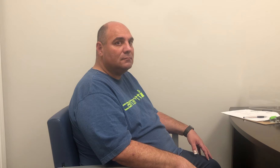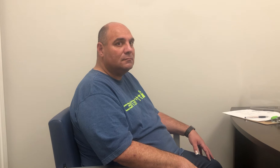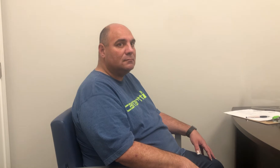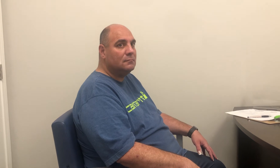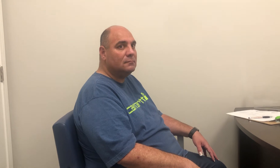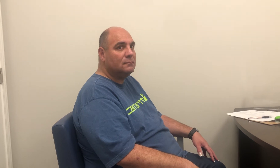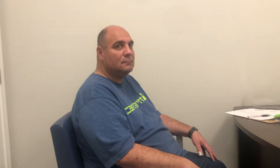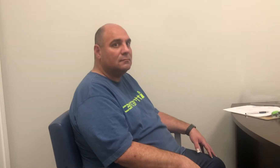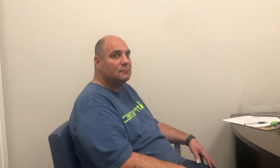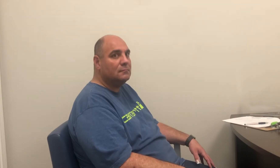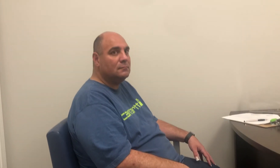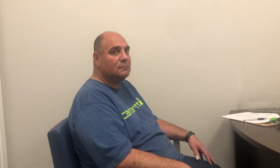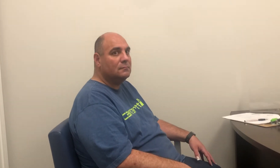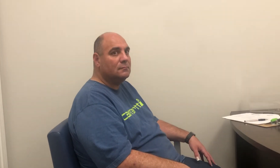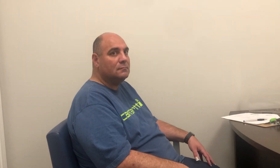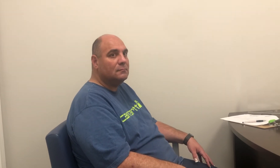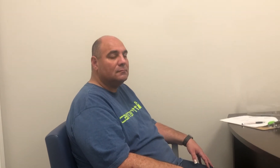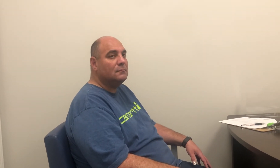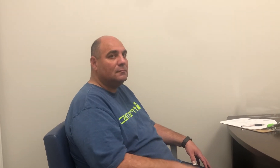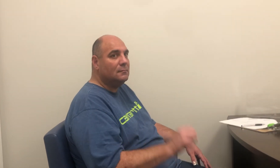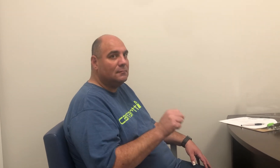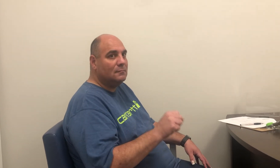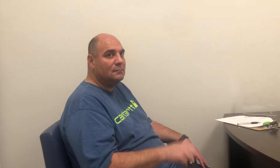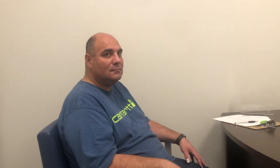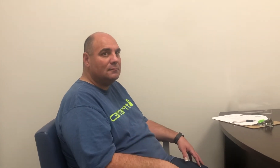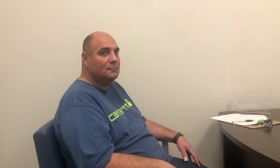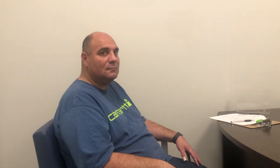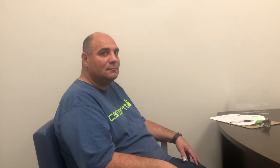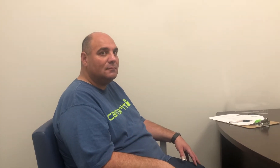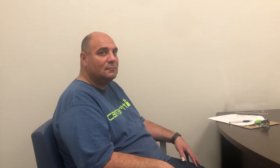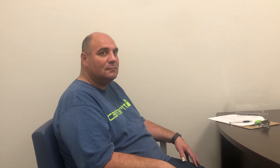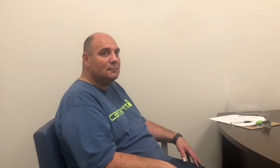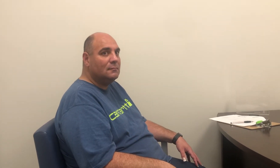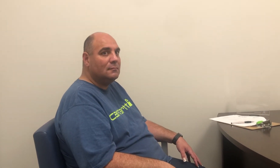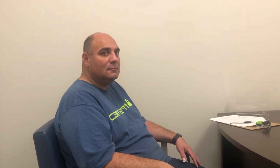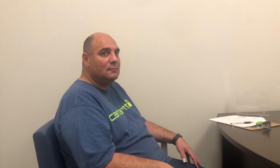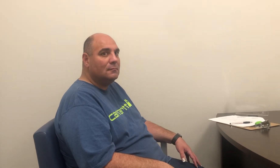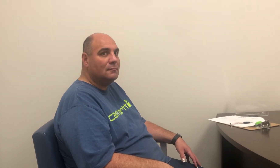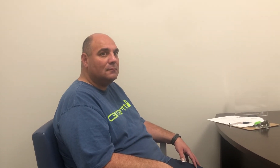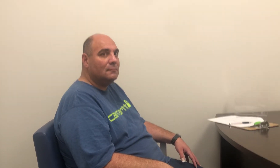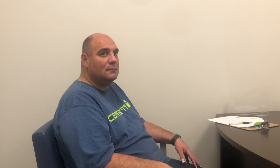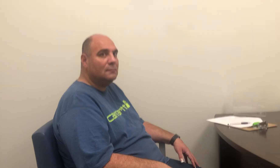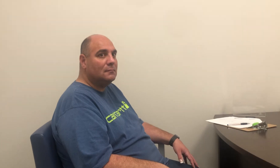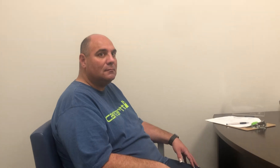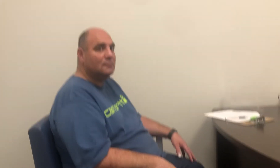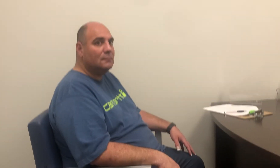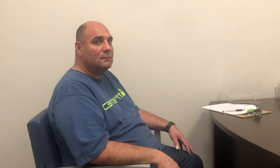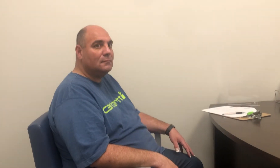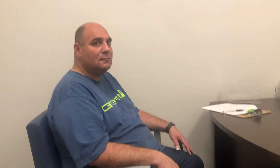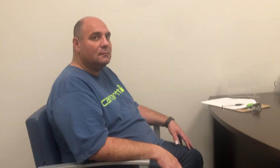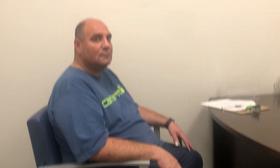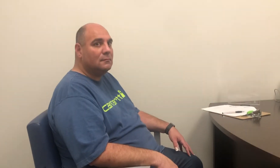watching Don't Forget the Lyrics, and he was singing with,